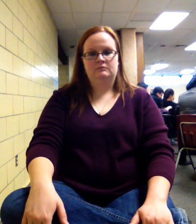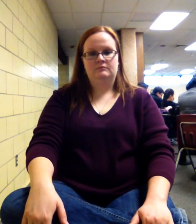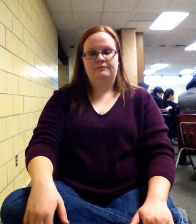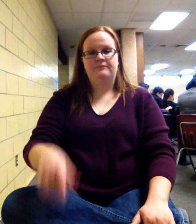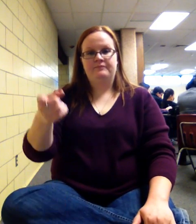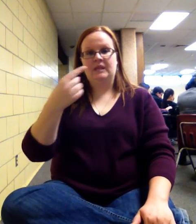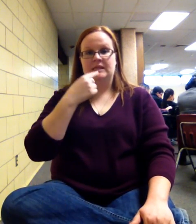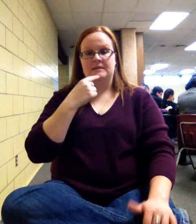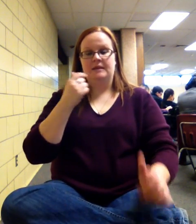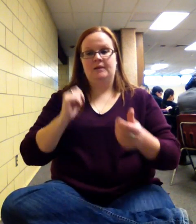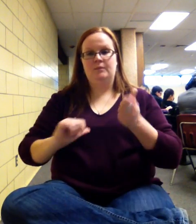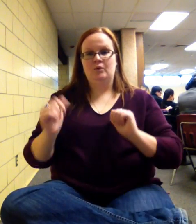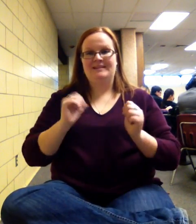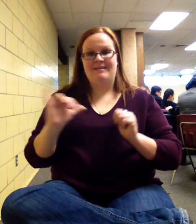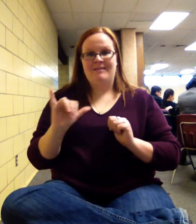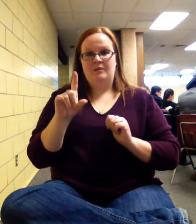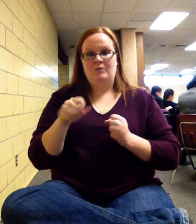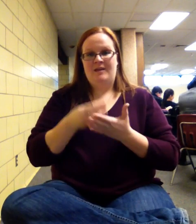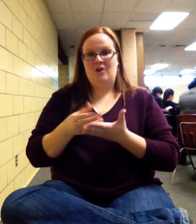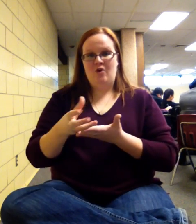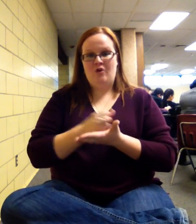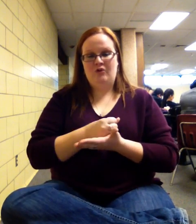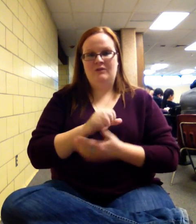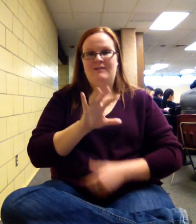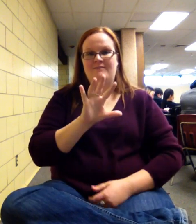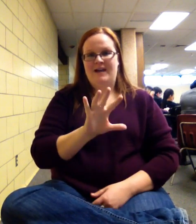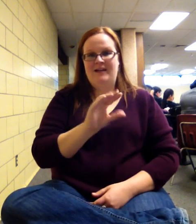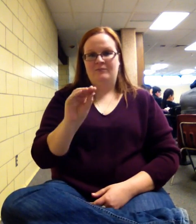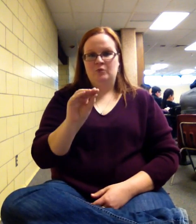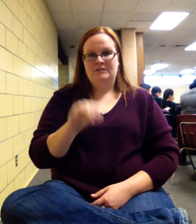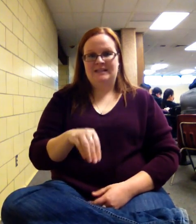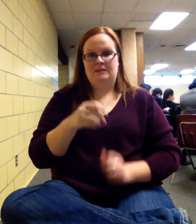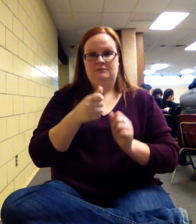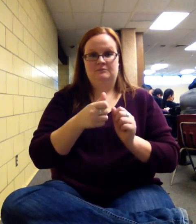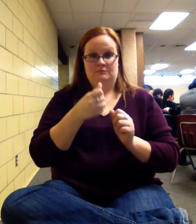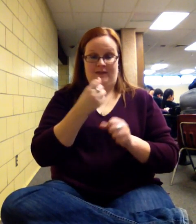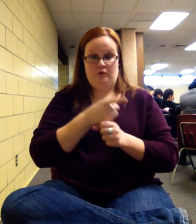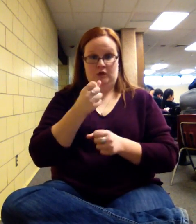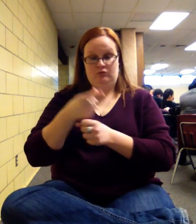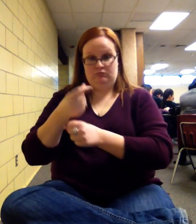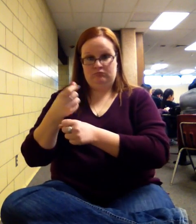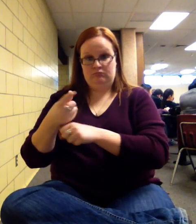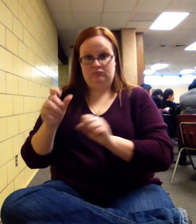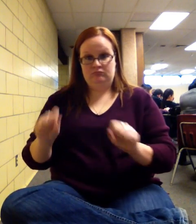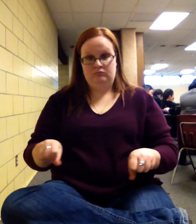pretend like you can earn 5% per year. So 5 IY.